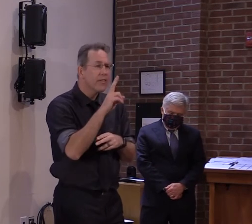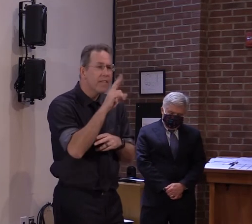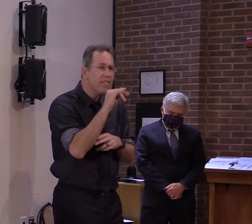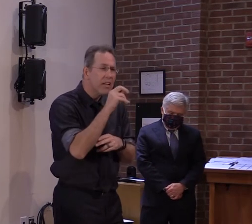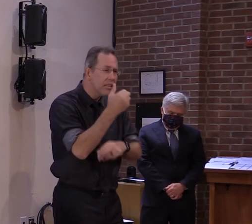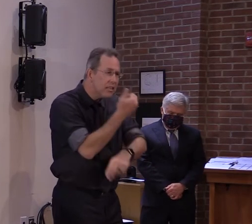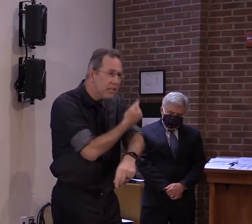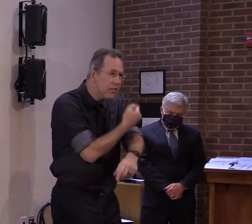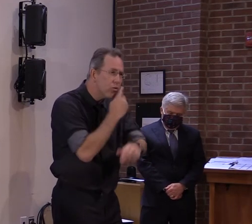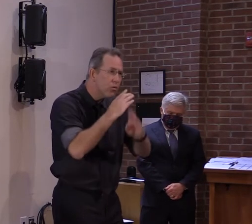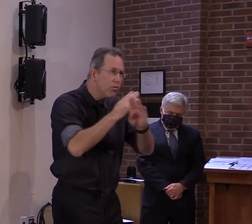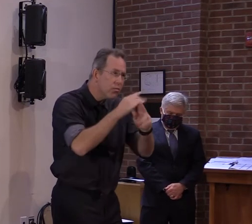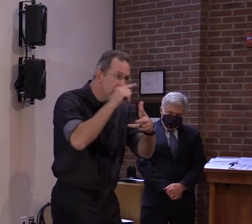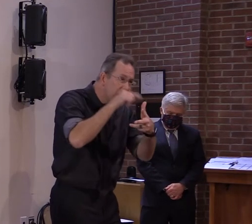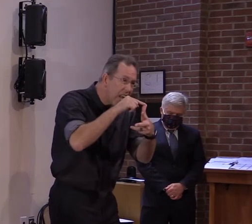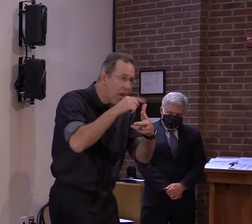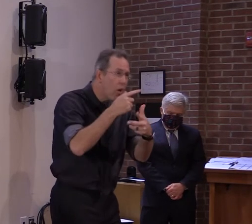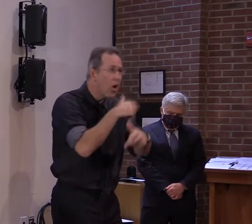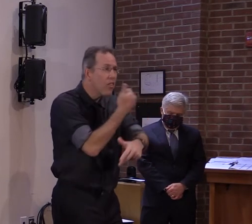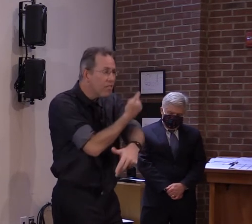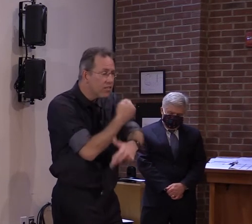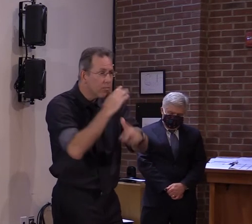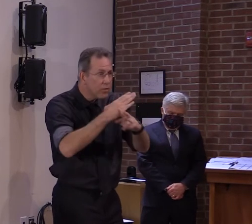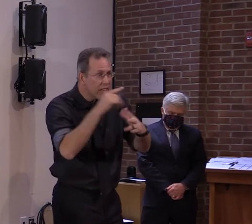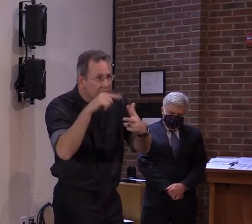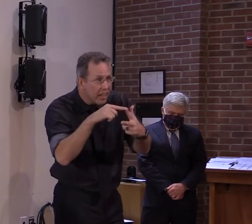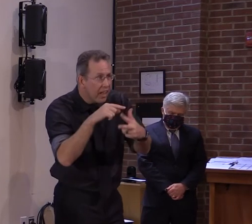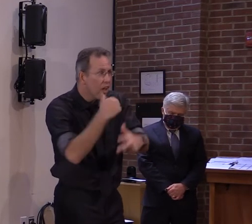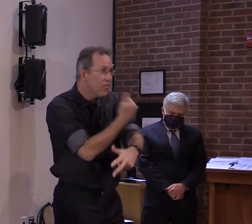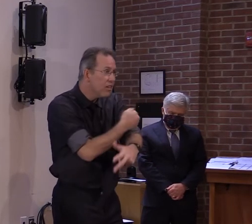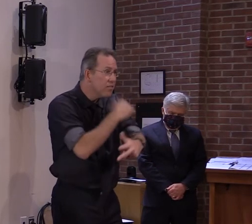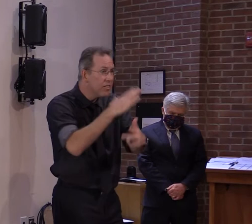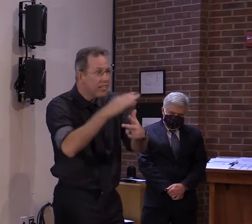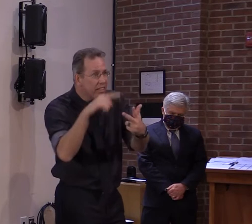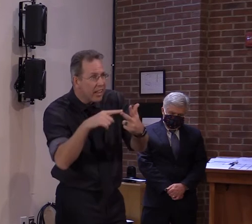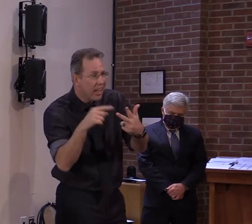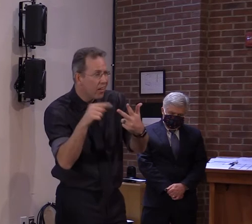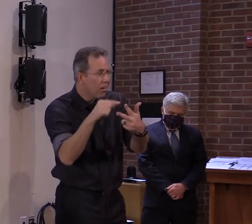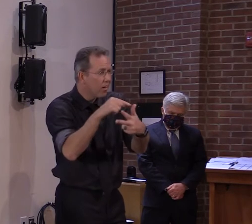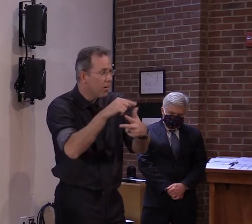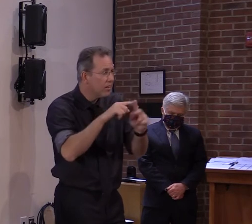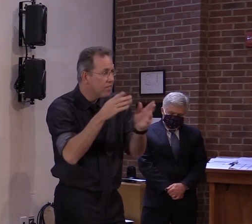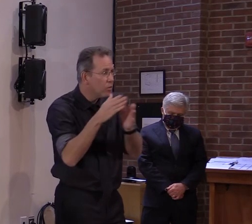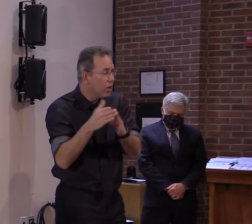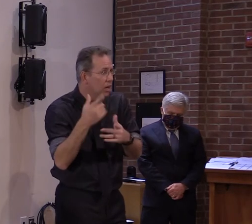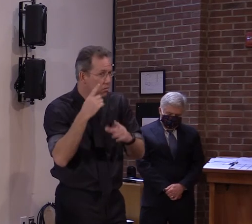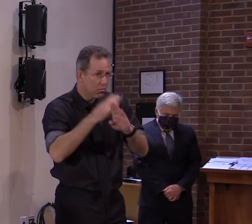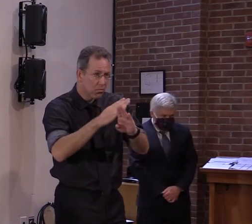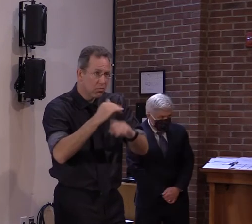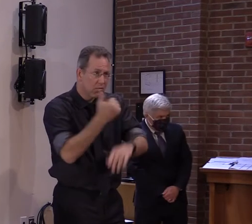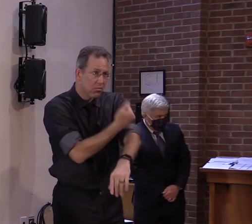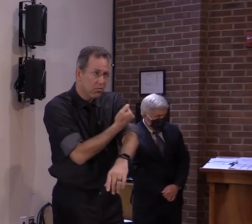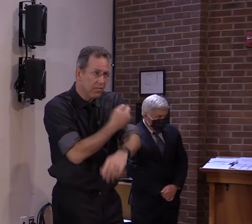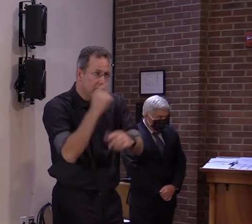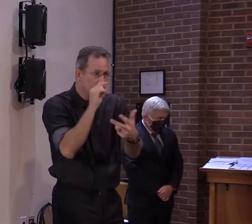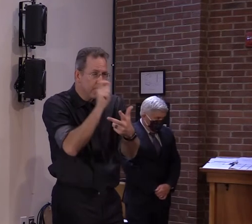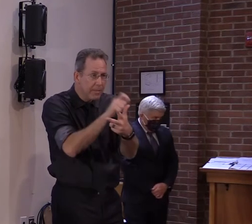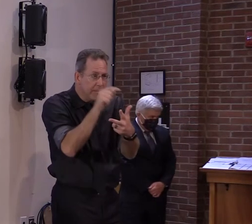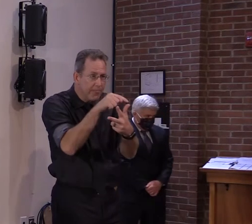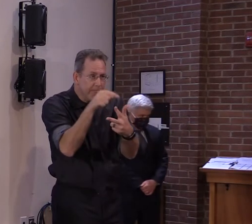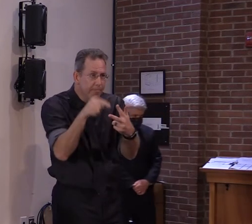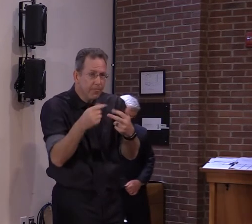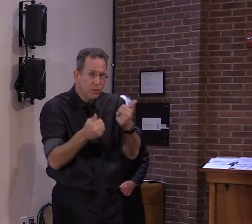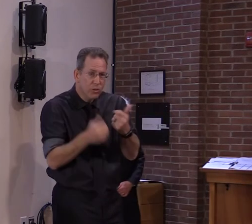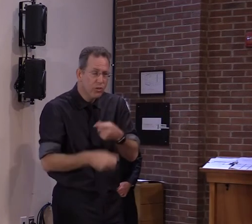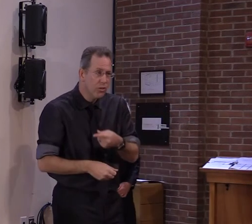a vaccine, if you get vaccinated with one of these vaccines and it did not help you,